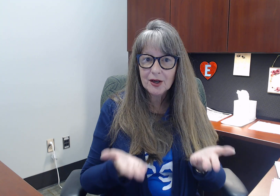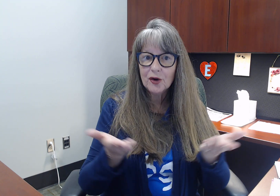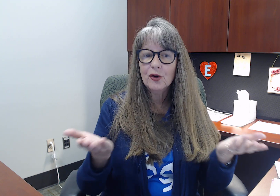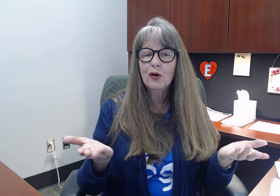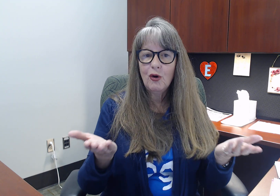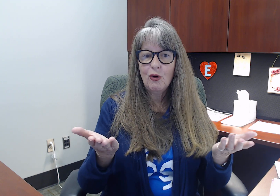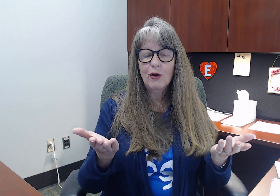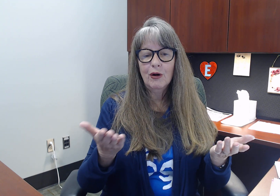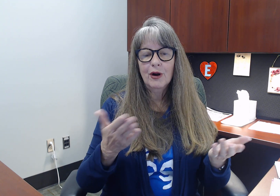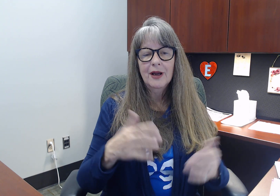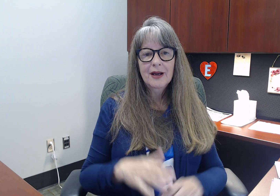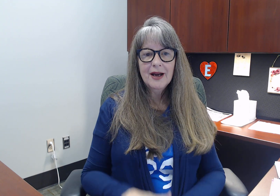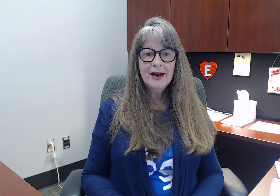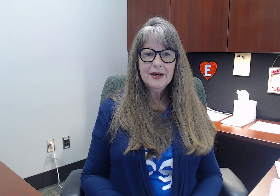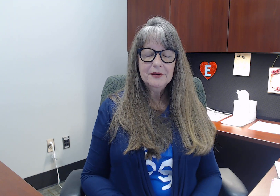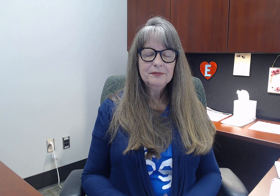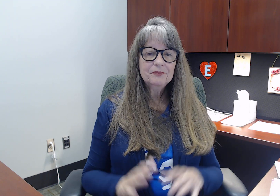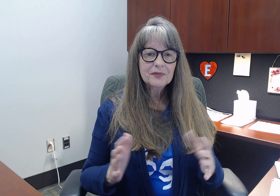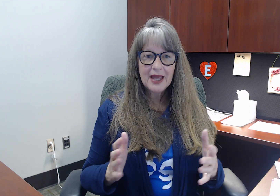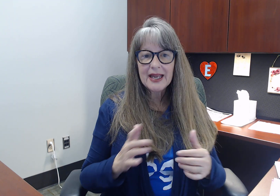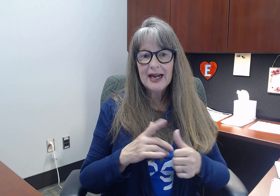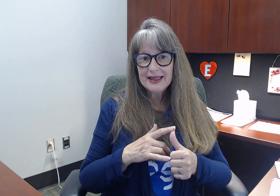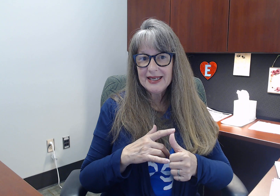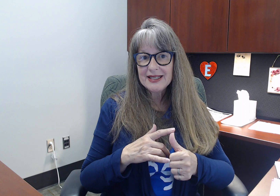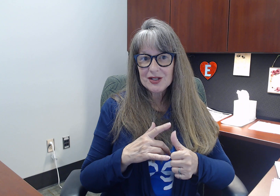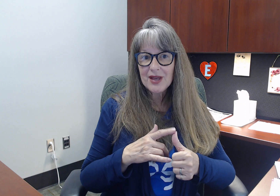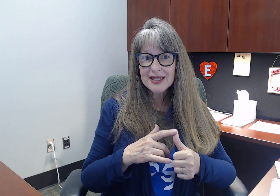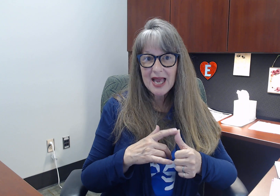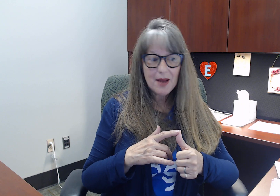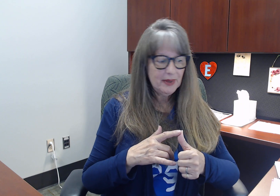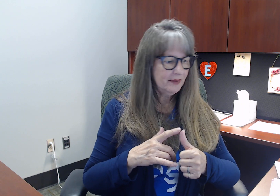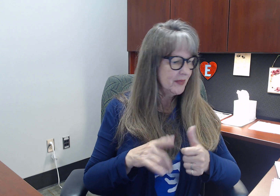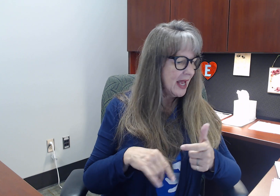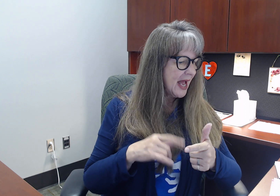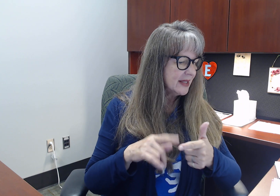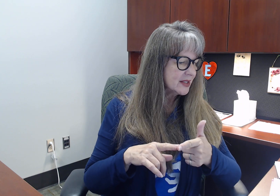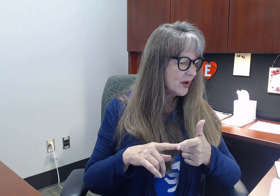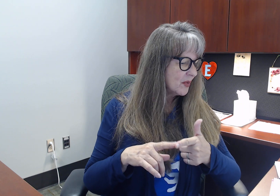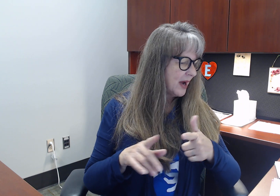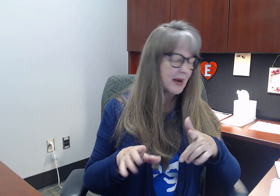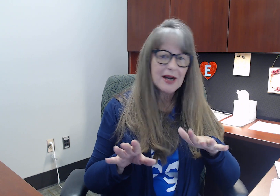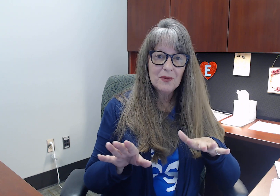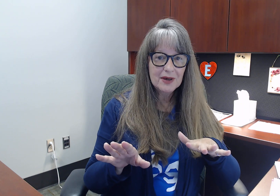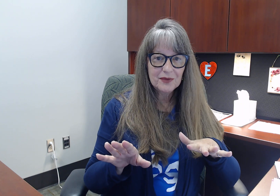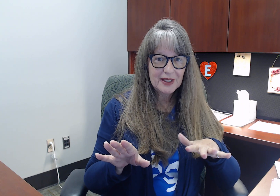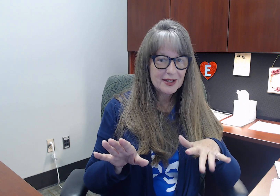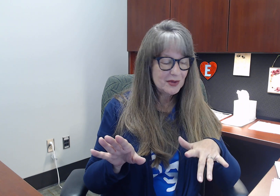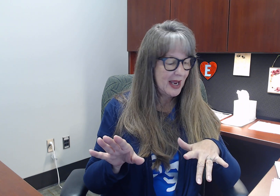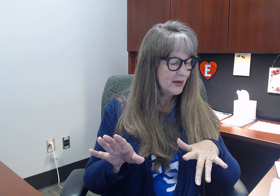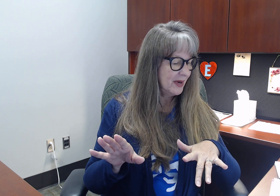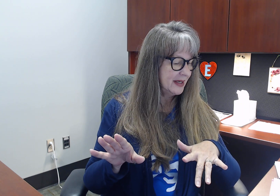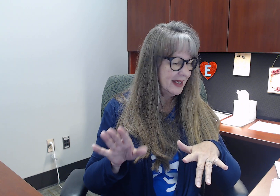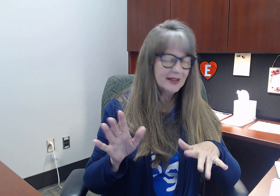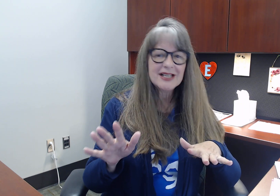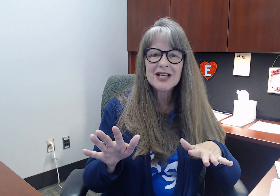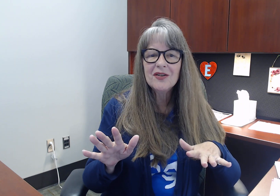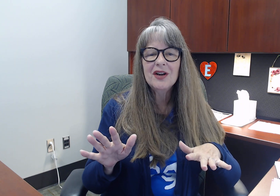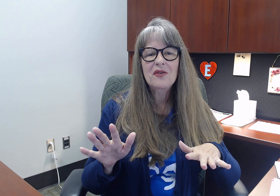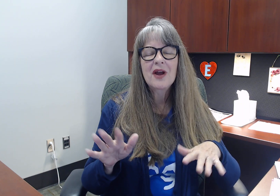here, or that kind of thing. So that's happy. And so I don't want to forget, so I had to write it down.